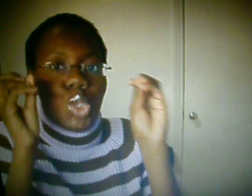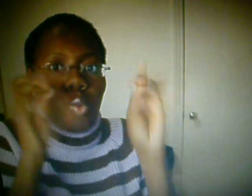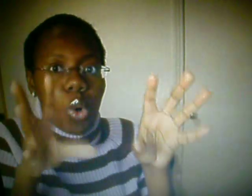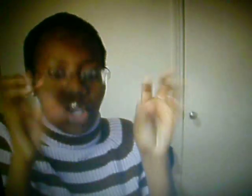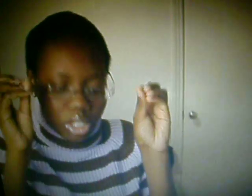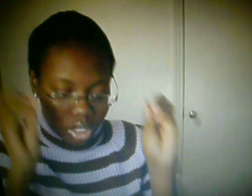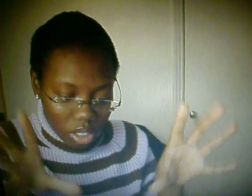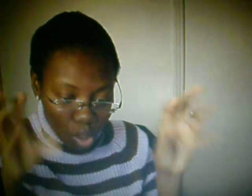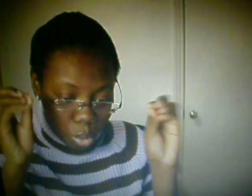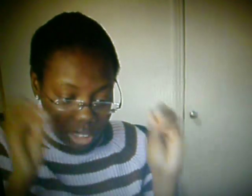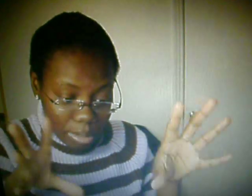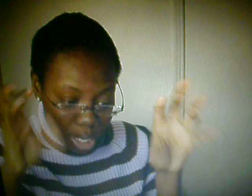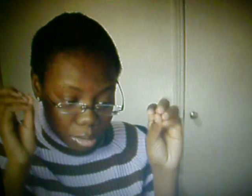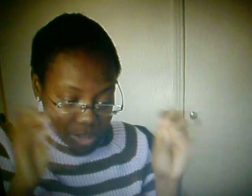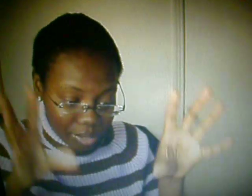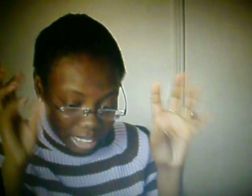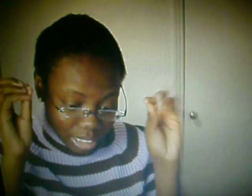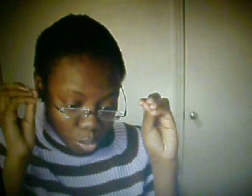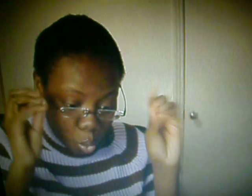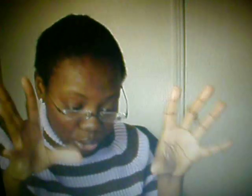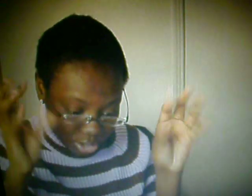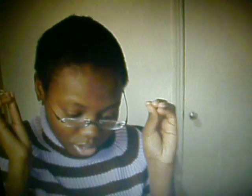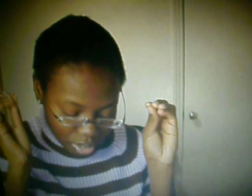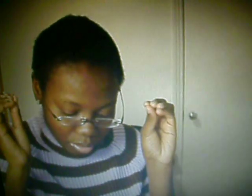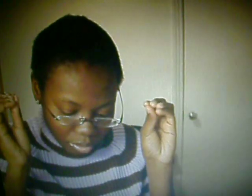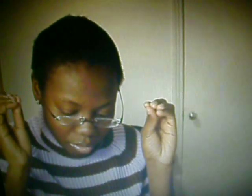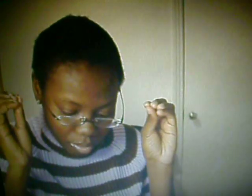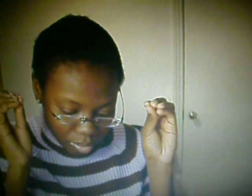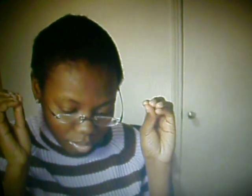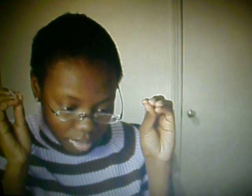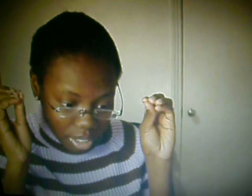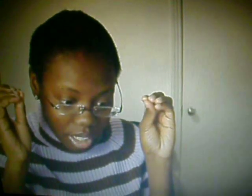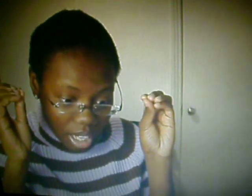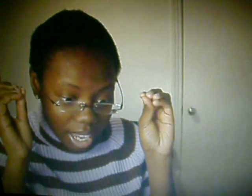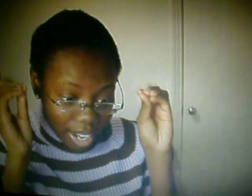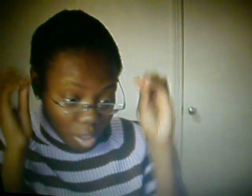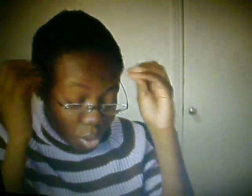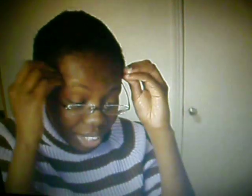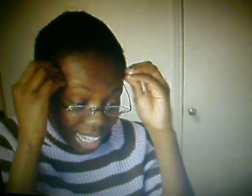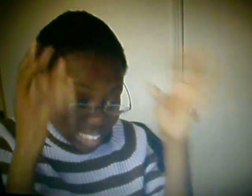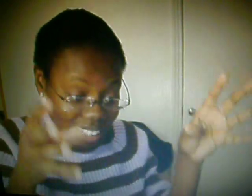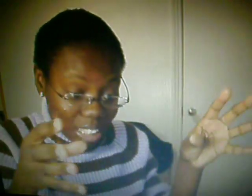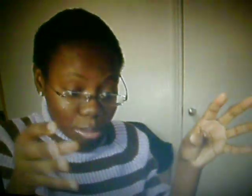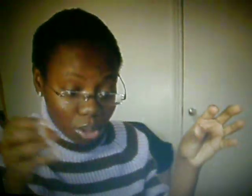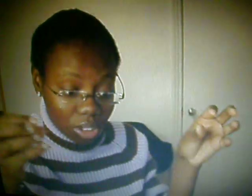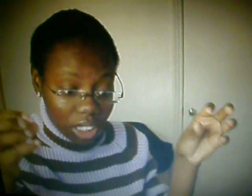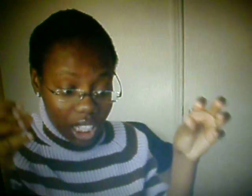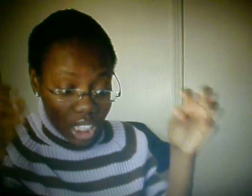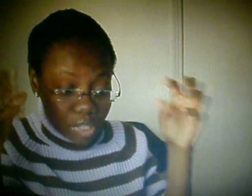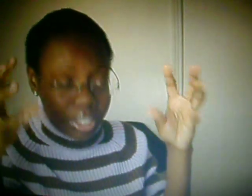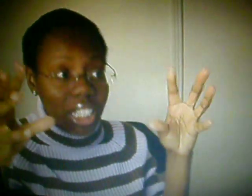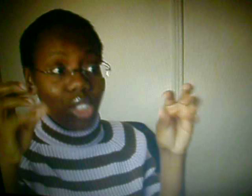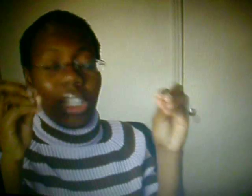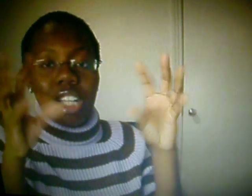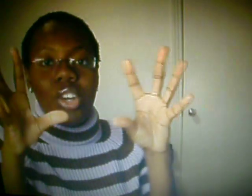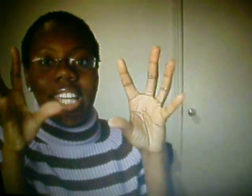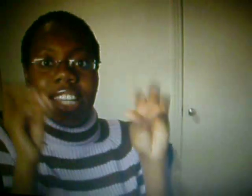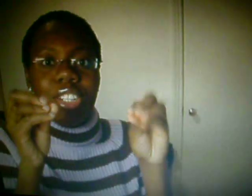works. And God hates that because if you think you cannot earn your